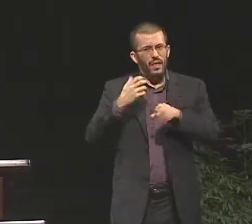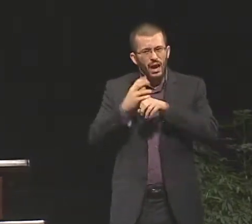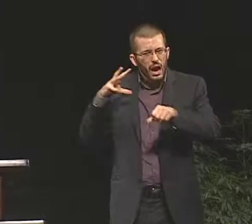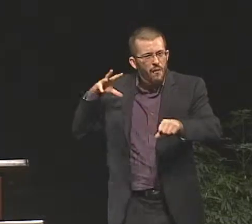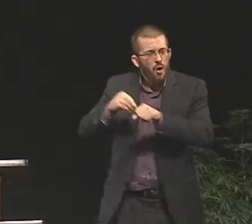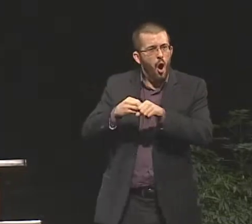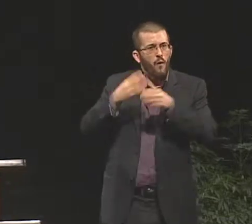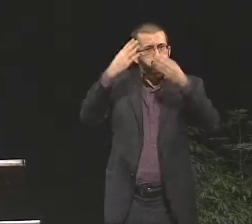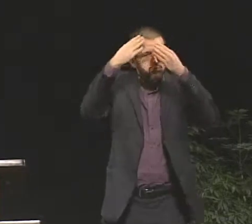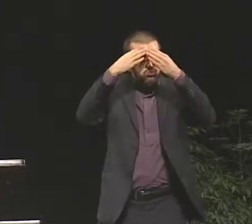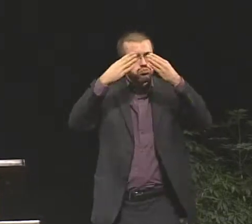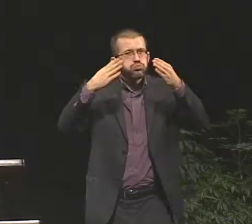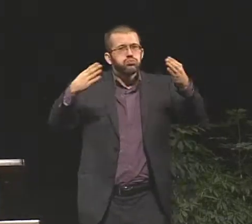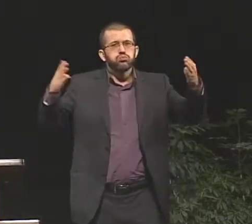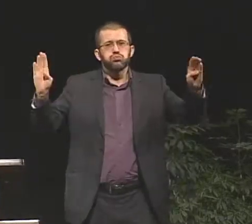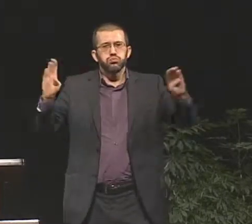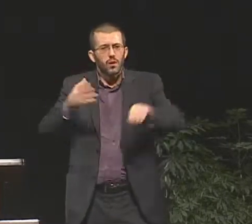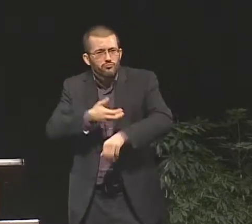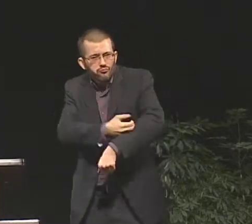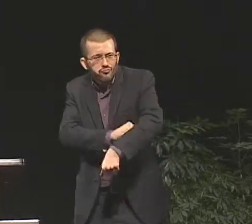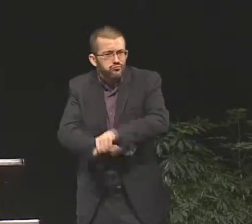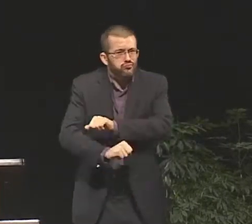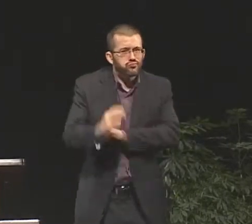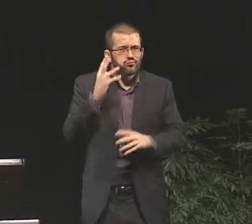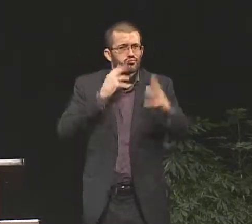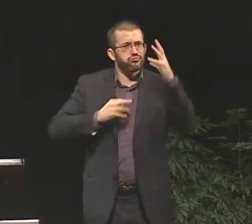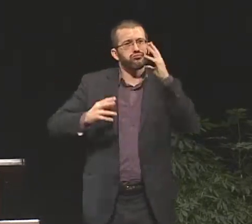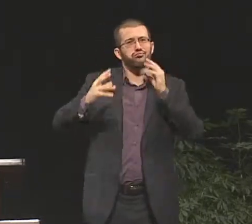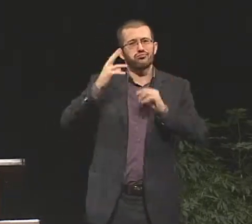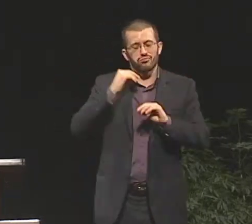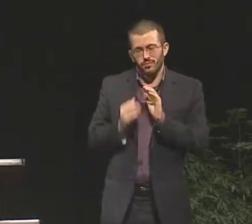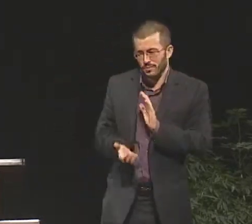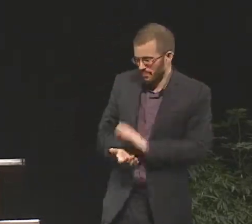resource, to open your mind to getting involved.